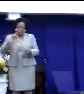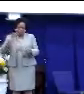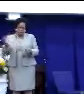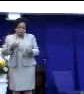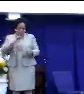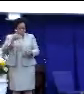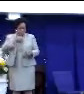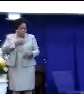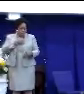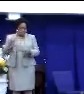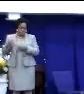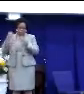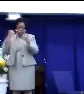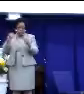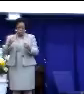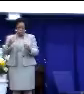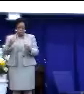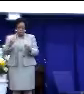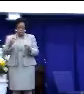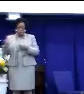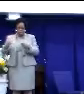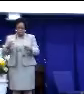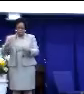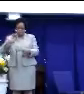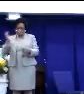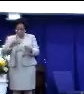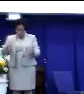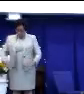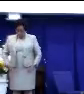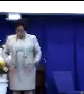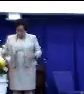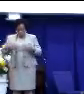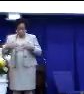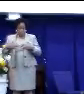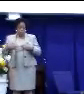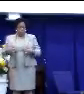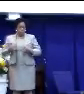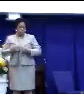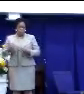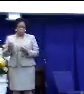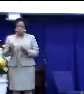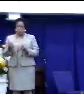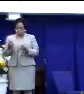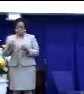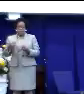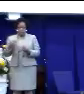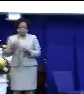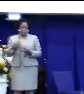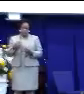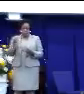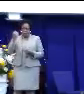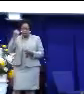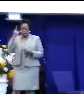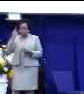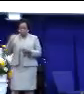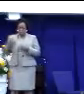there's powers that will fill and deal with our body. And so, in doing so, we have to look at